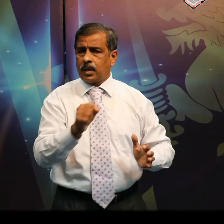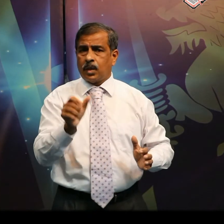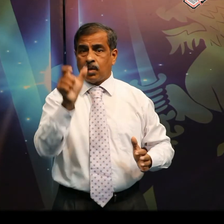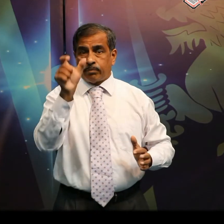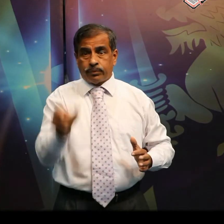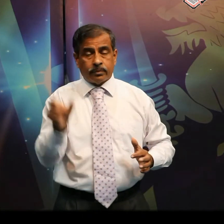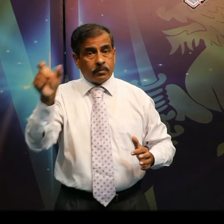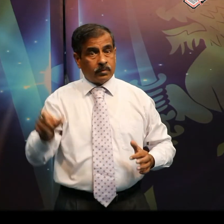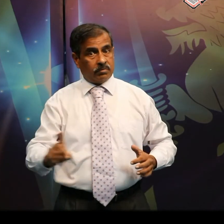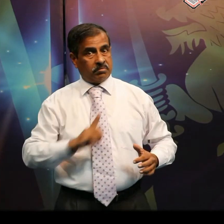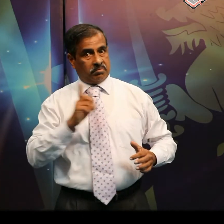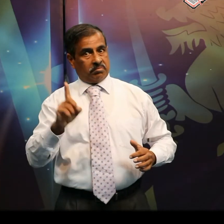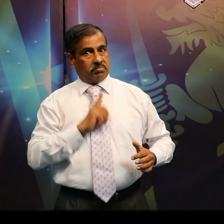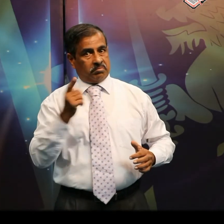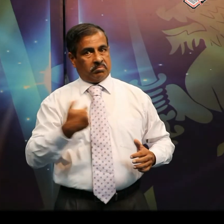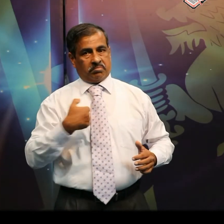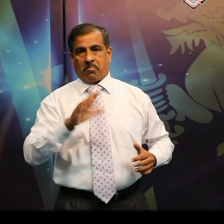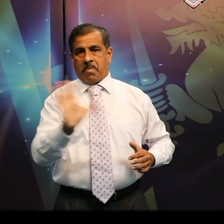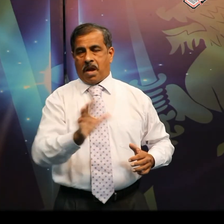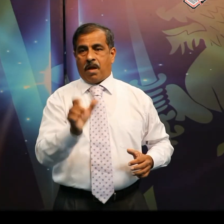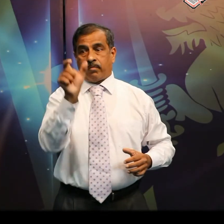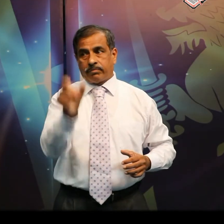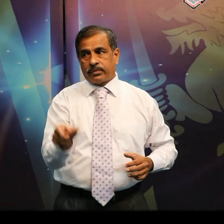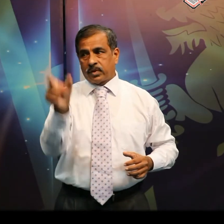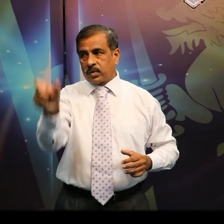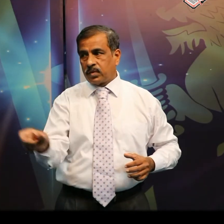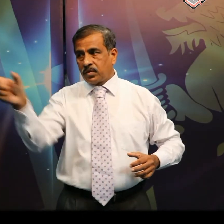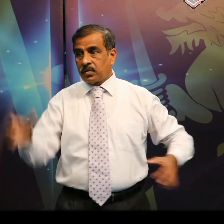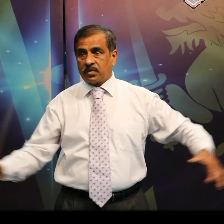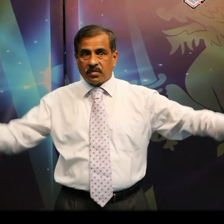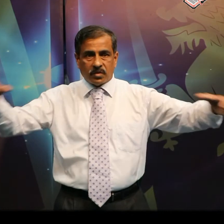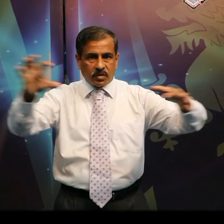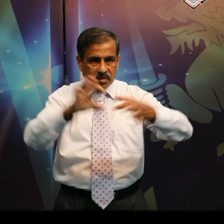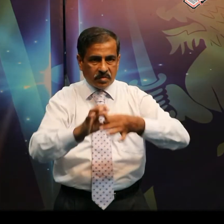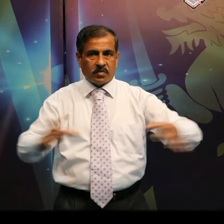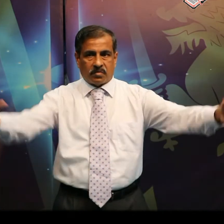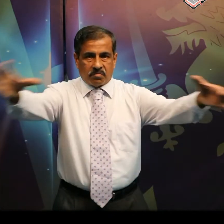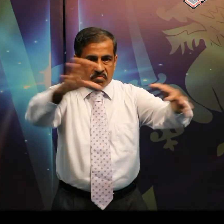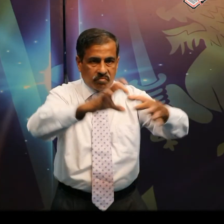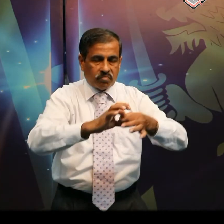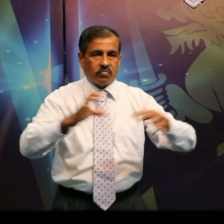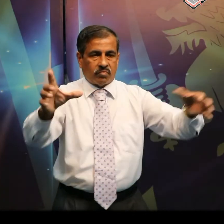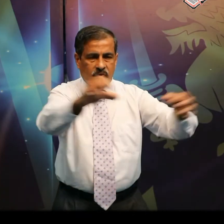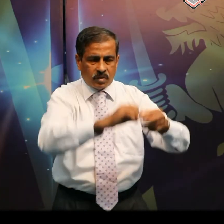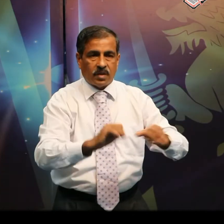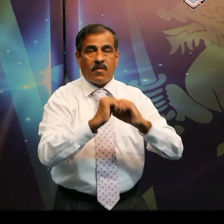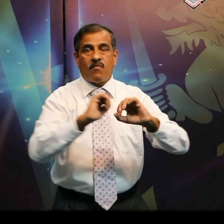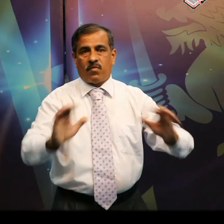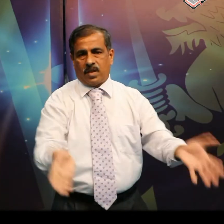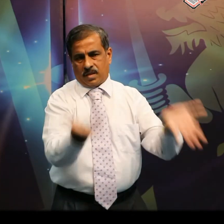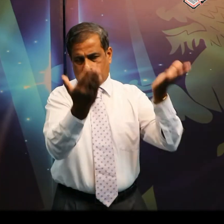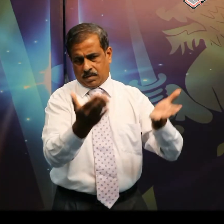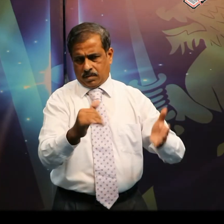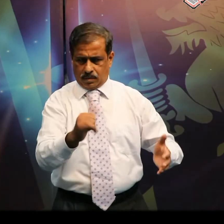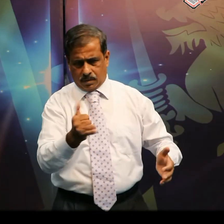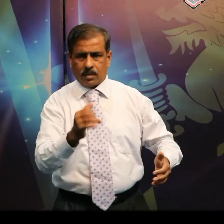that you have to put your opinions on the scale. Not everything are matters of life or death. On